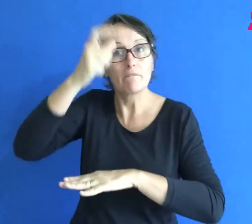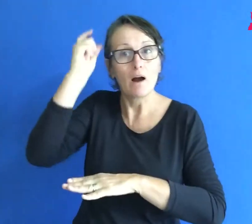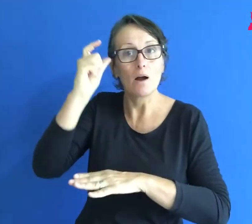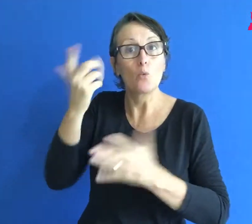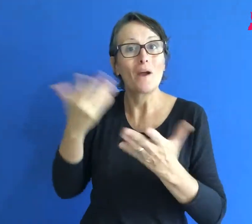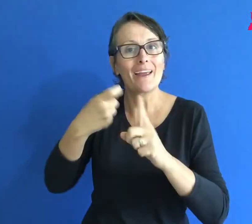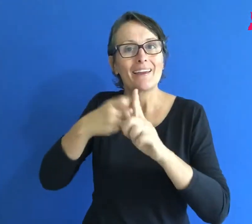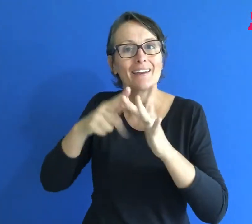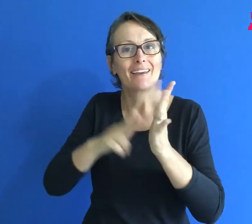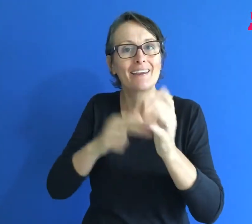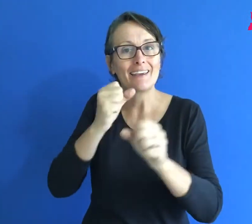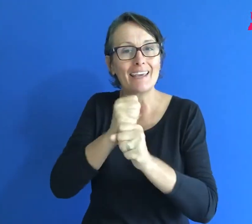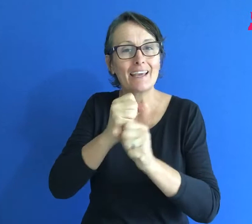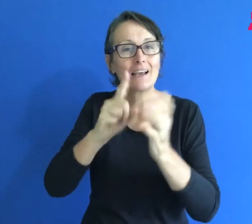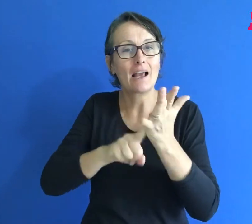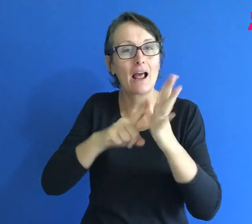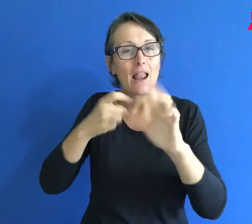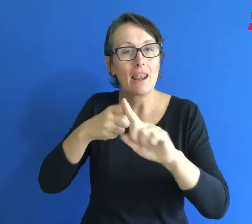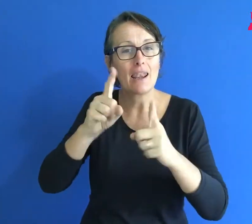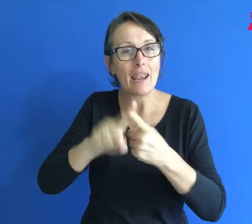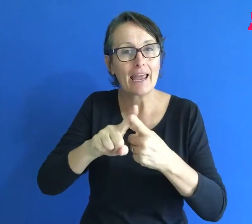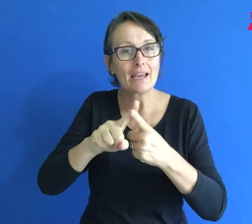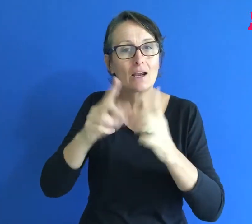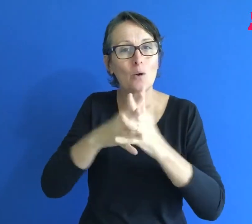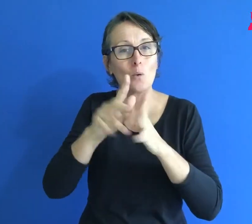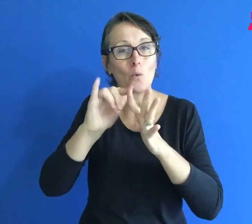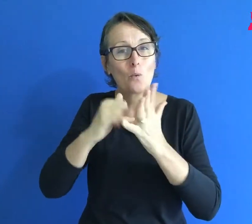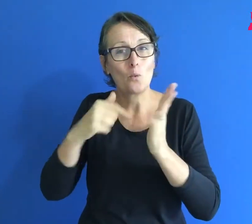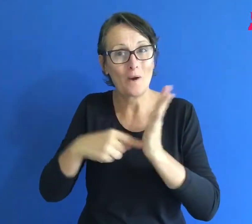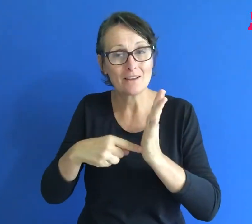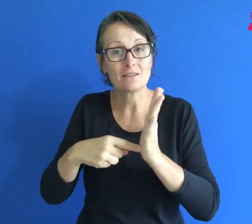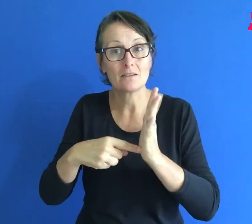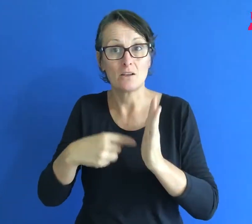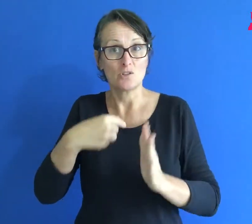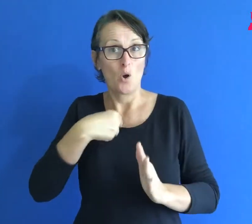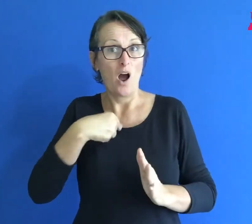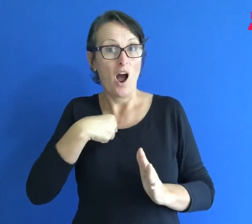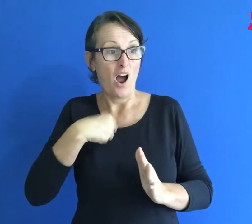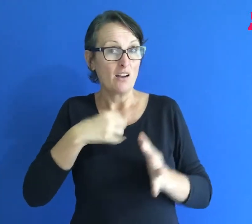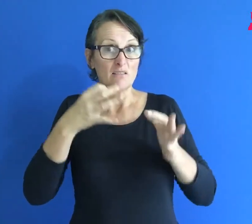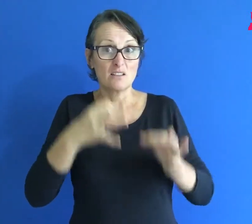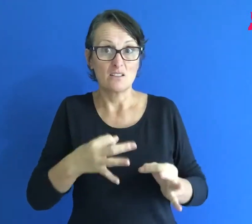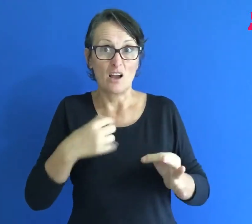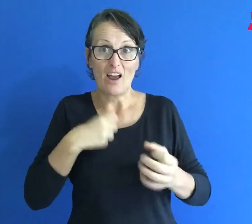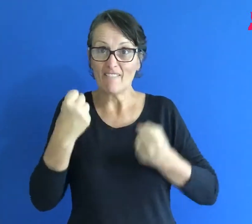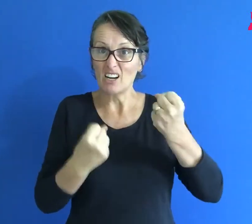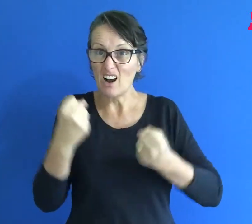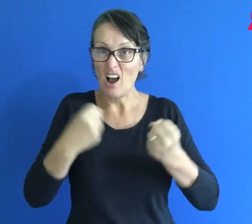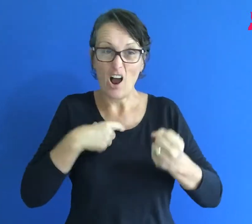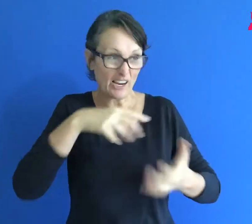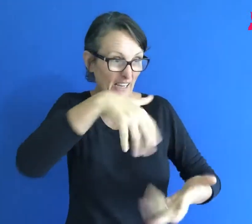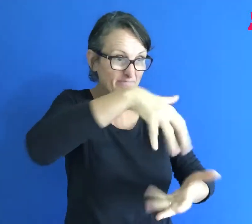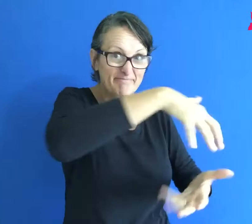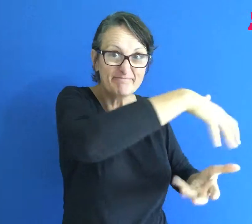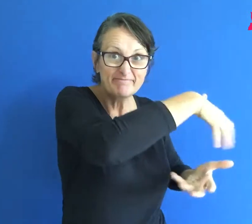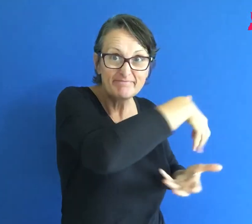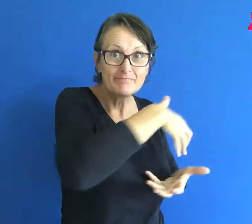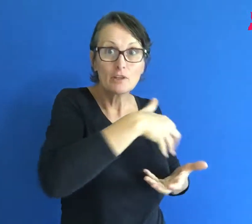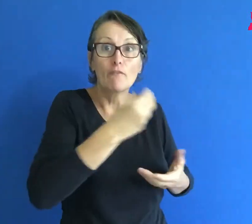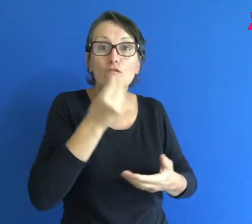station. So I said, look, I'll take it up, CFA car, so I can go through the roadblock. Loaded